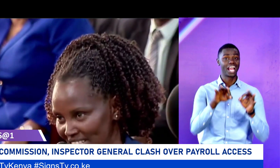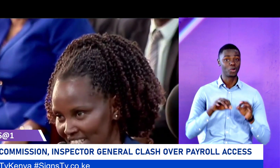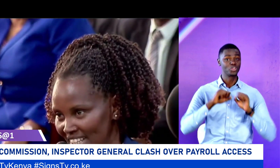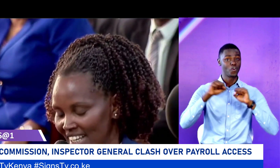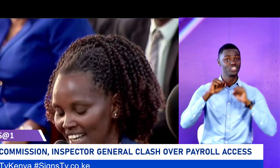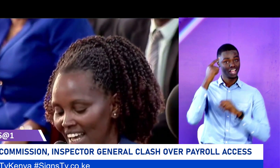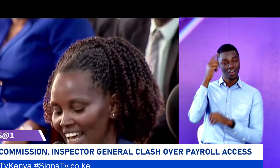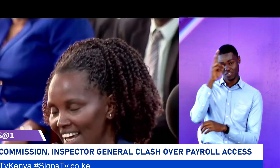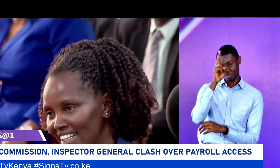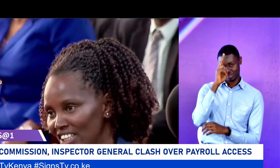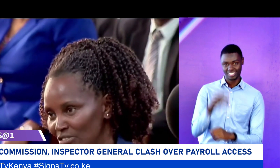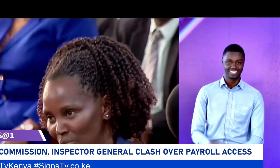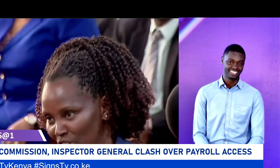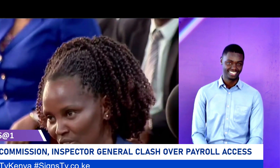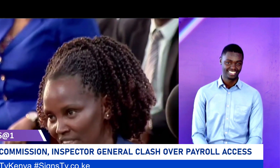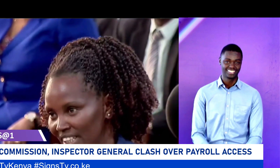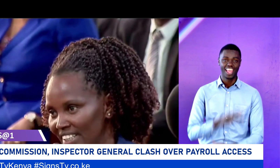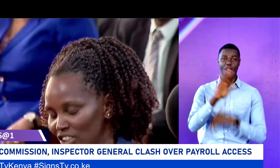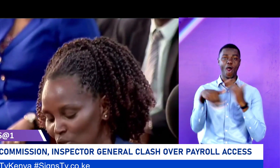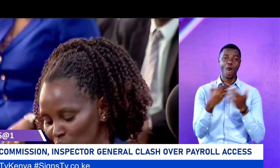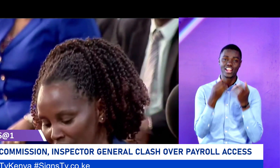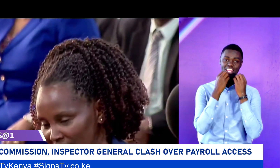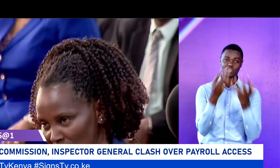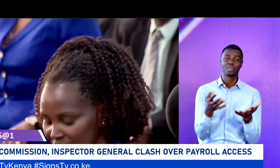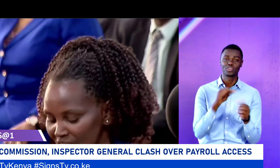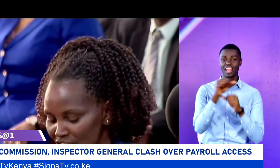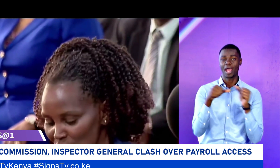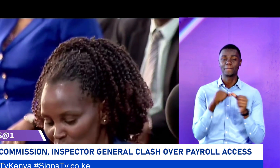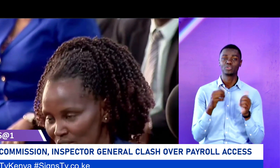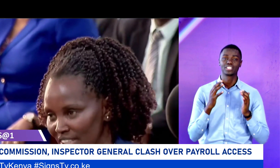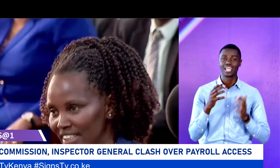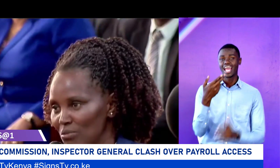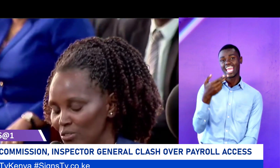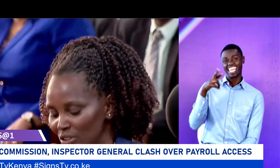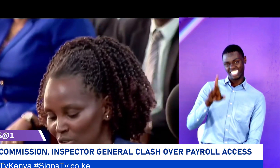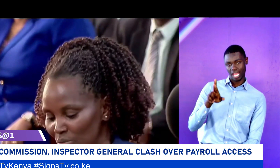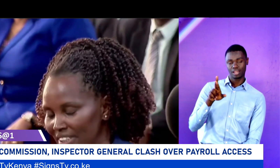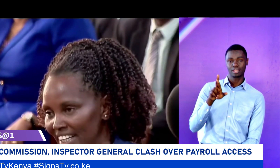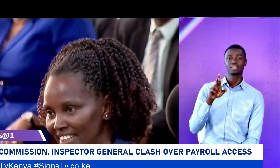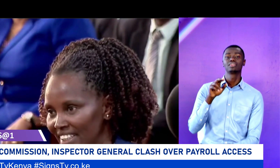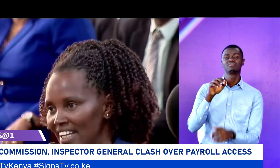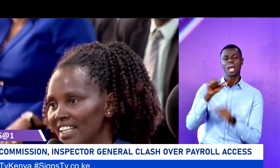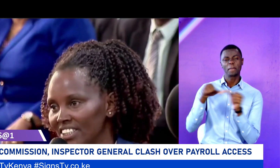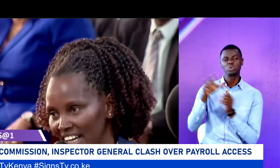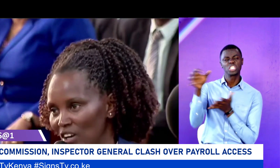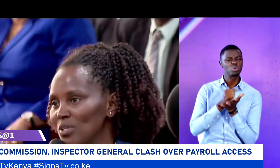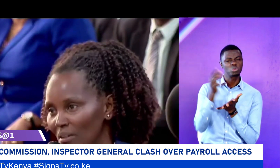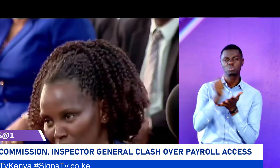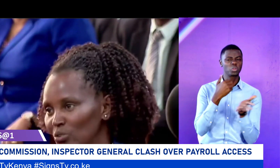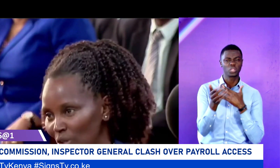police, any information relating to human resource in terms of recruitment, anything, Chair, we submit to the